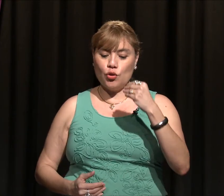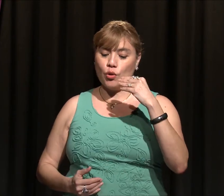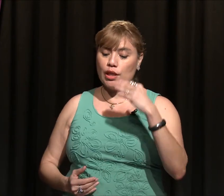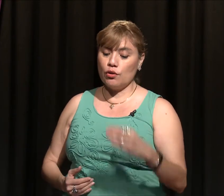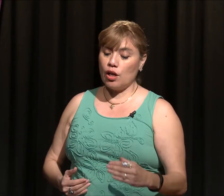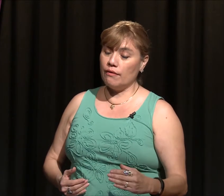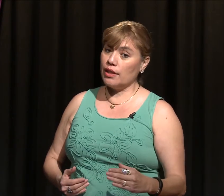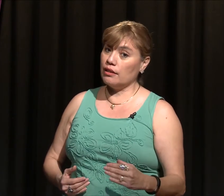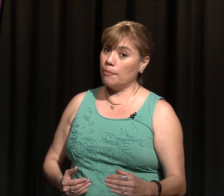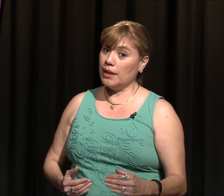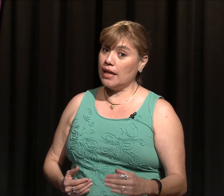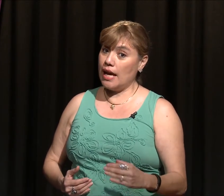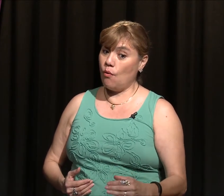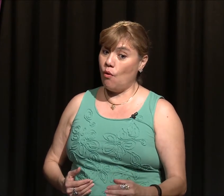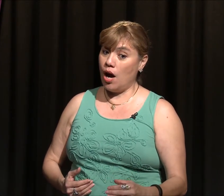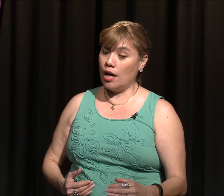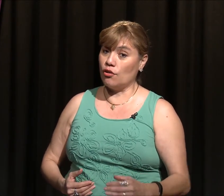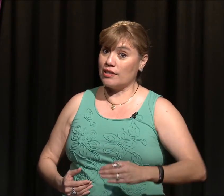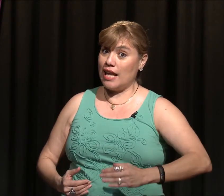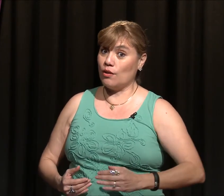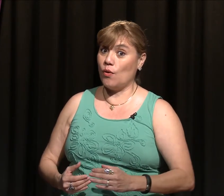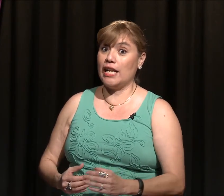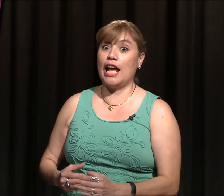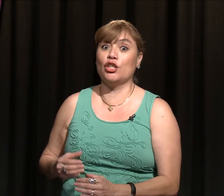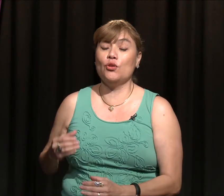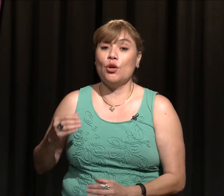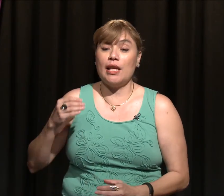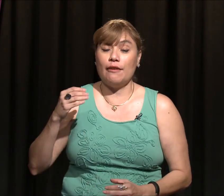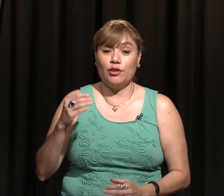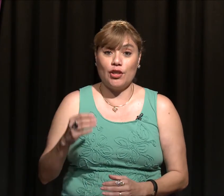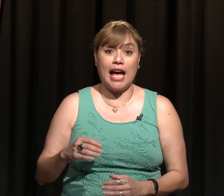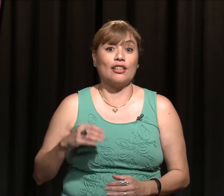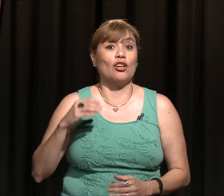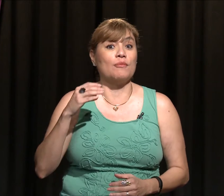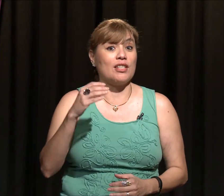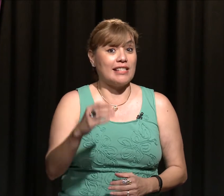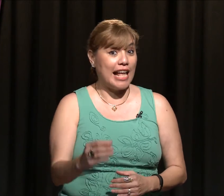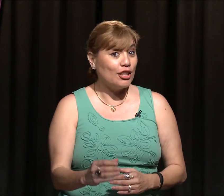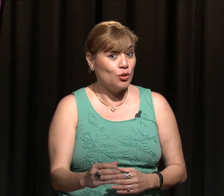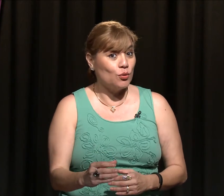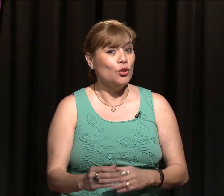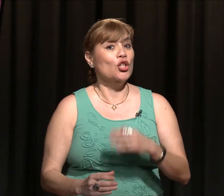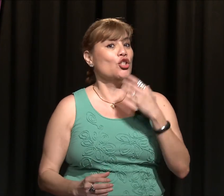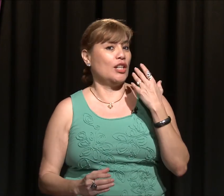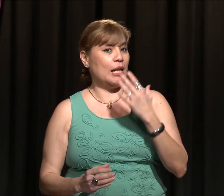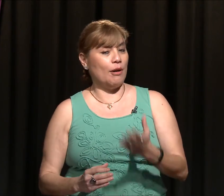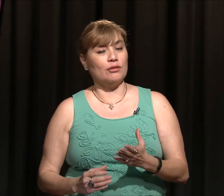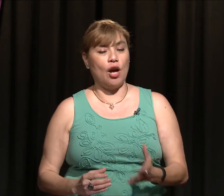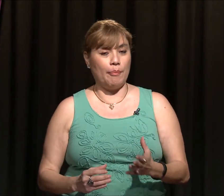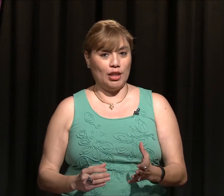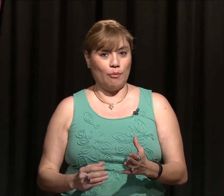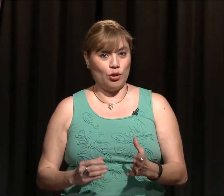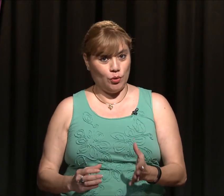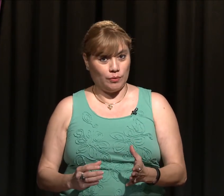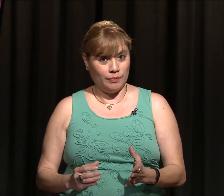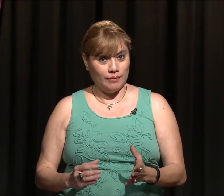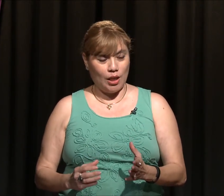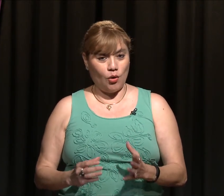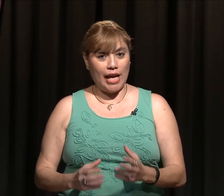you know that you're covering topic one or slide one, and you know that after that comes slide two, talking about topic number two. Okay?